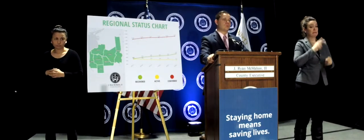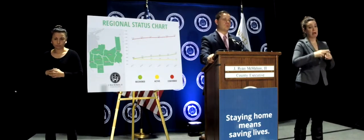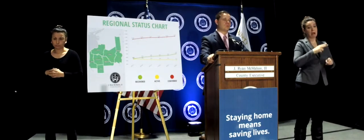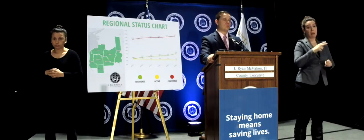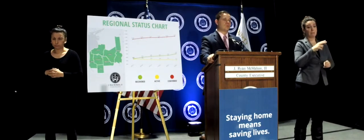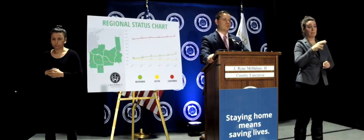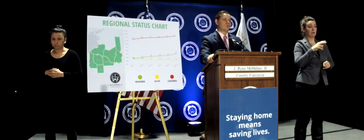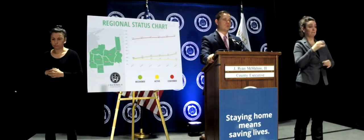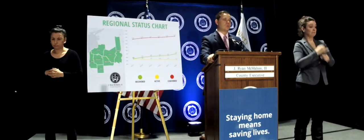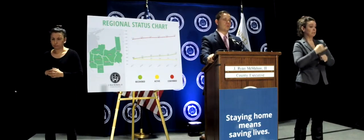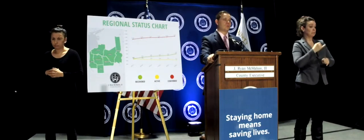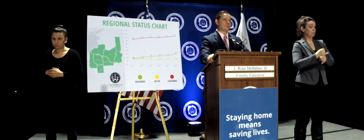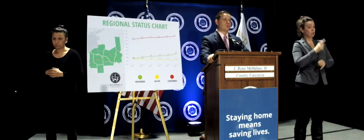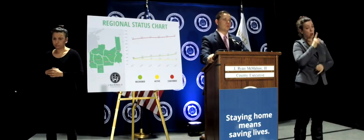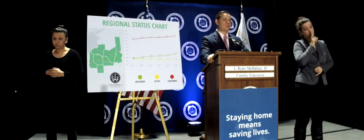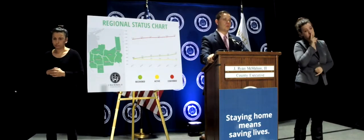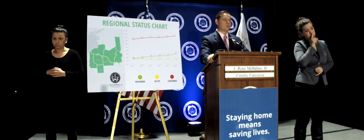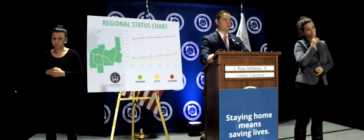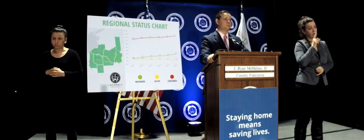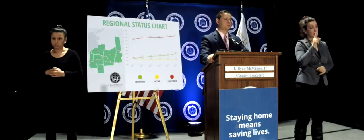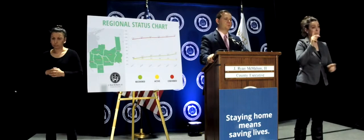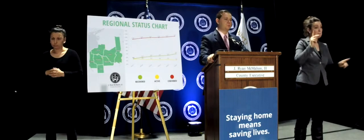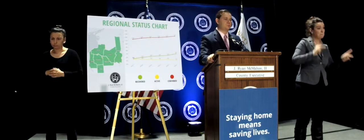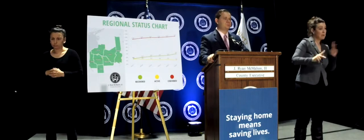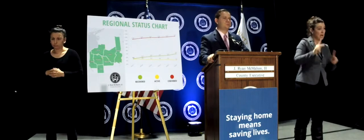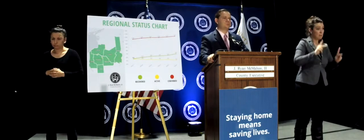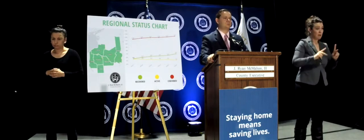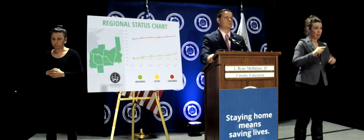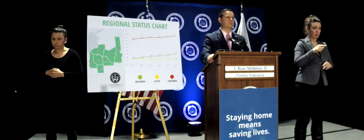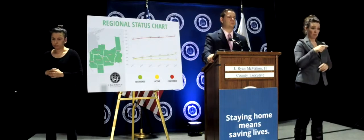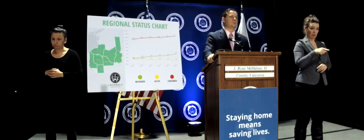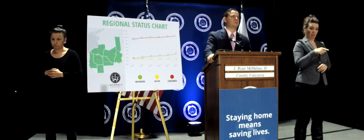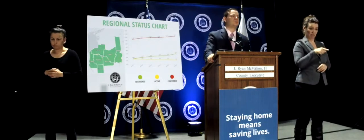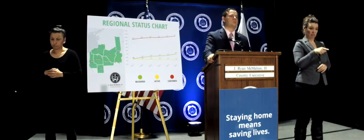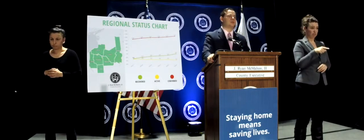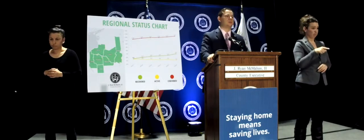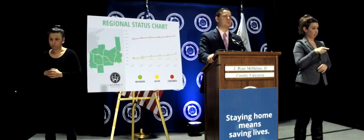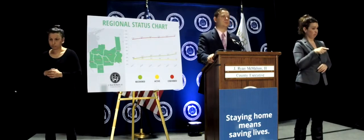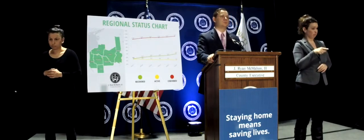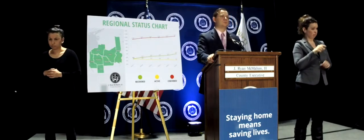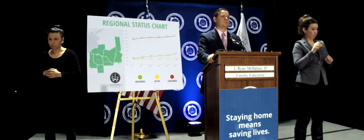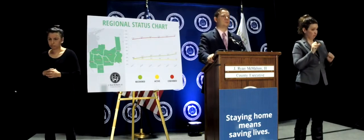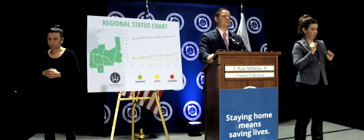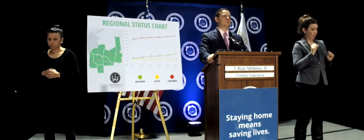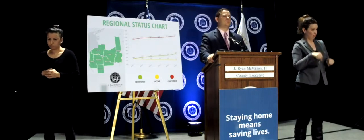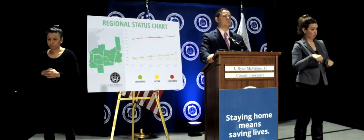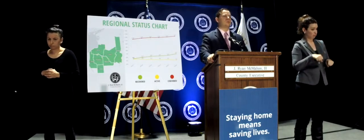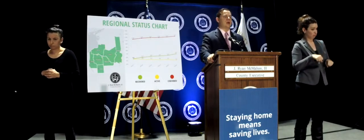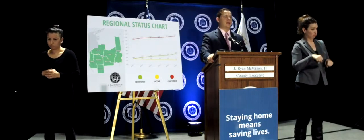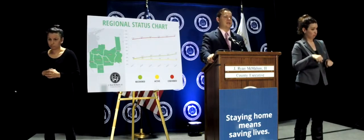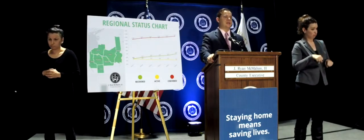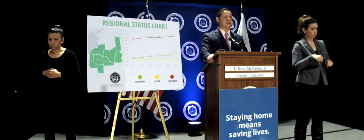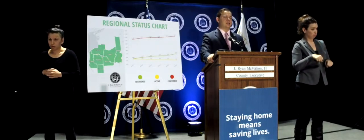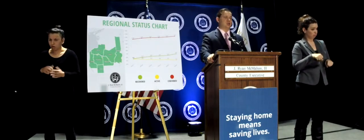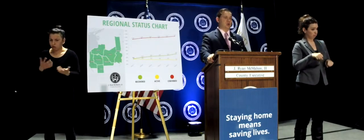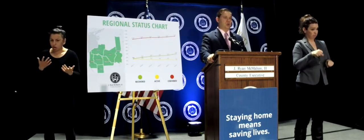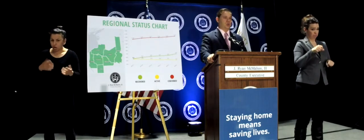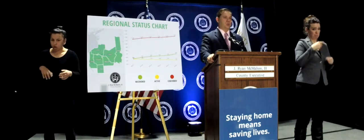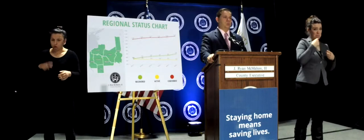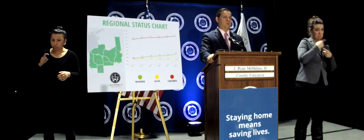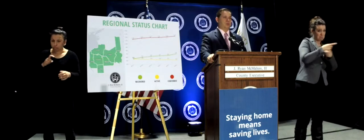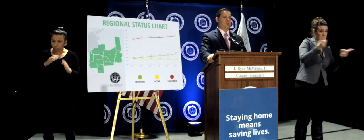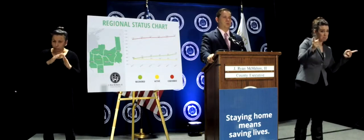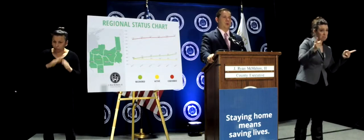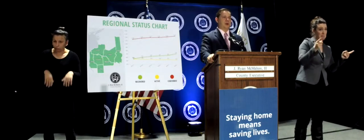have positive cases? So if I have a loved one in there, I can bring them either like to my own house if I feel that would be more safe? I think they